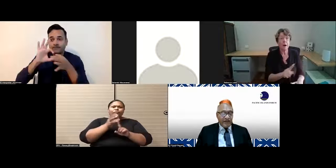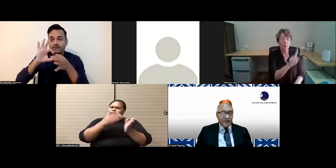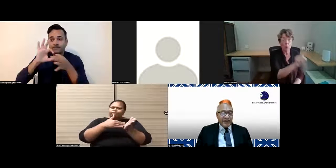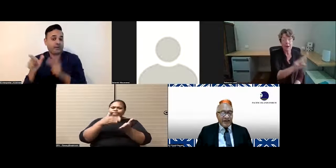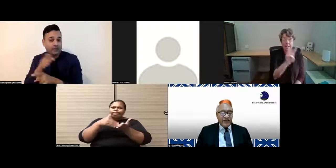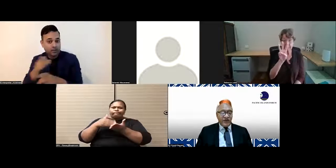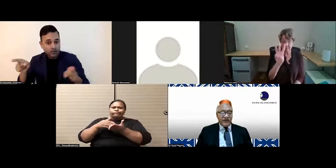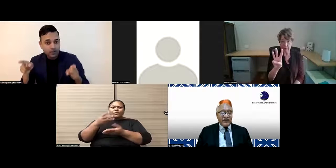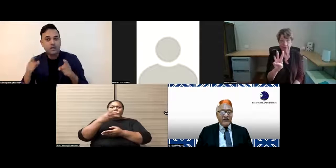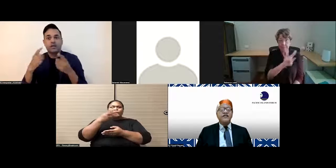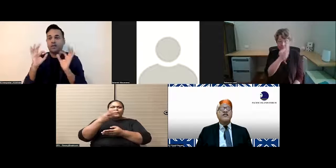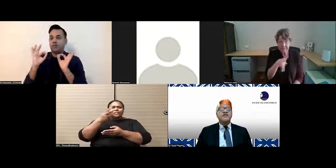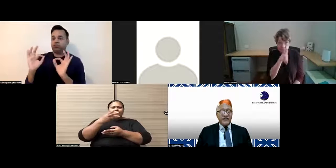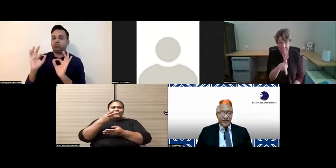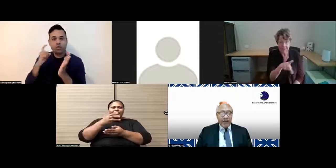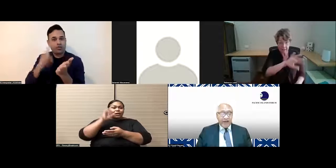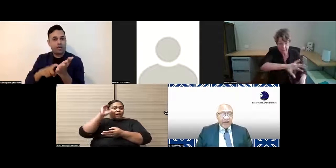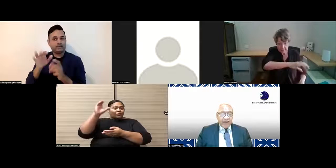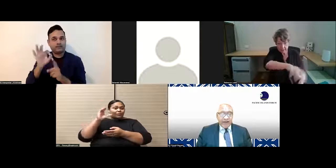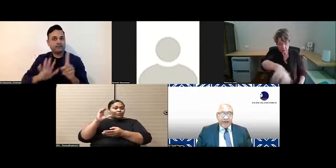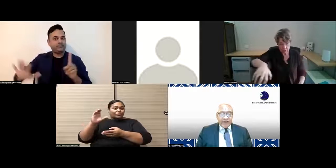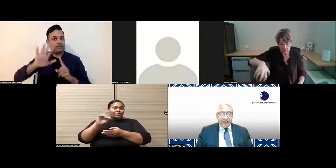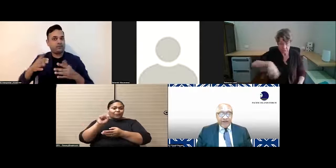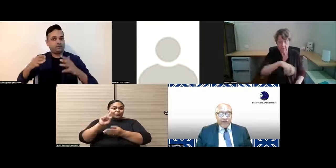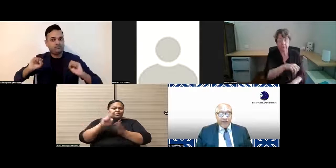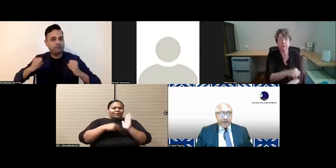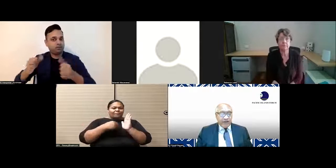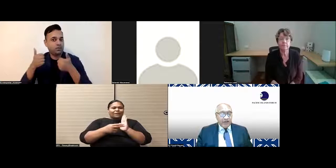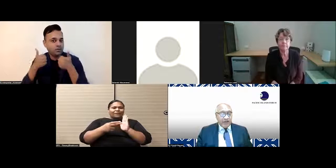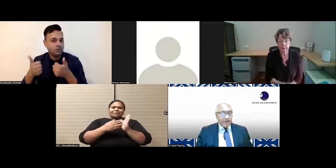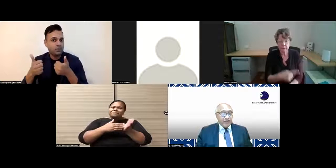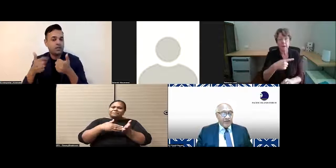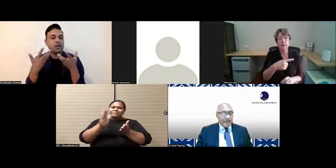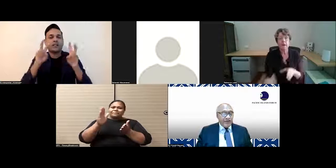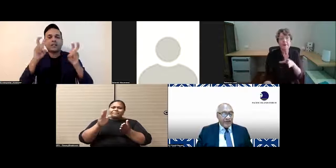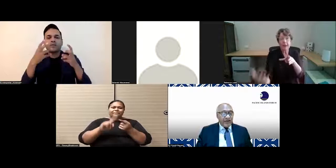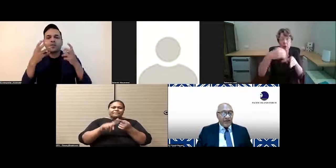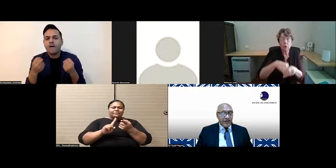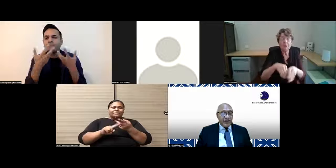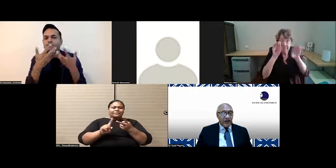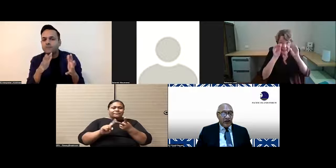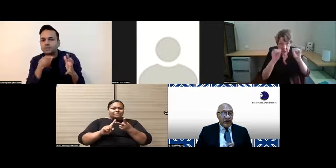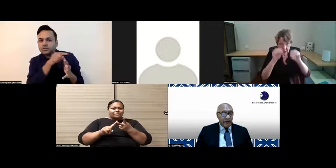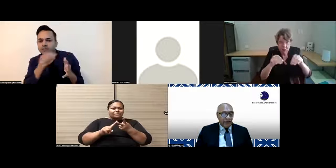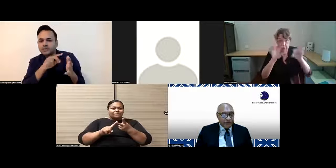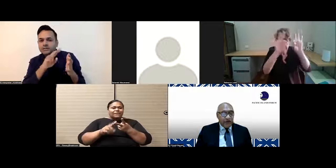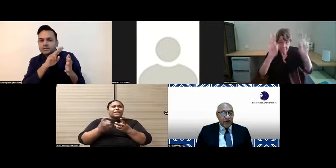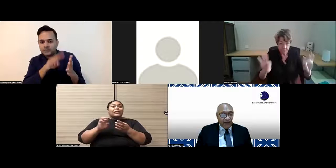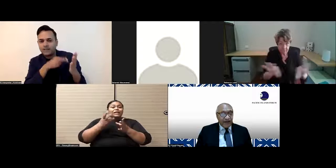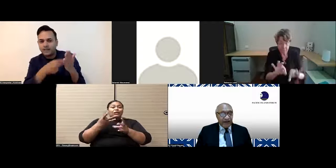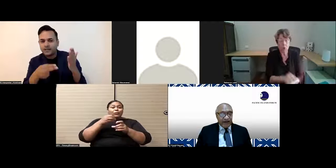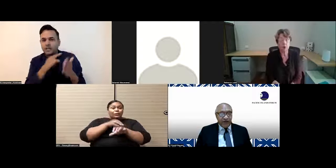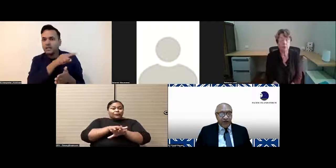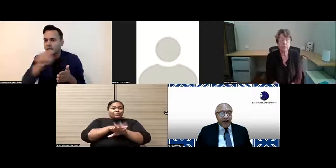integration of the Pacific Regional Inclusive Education Framework into the Pacific Regional